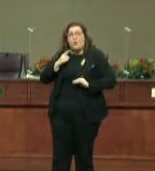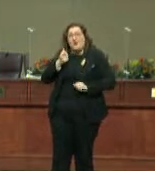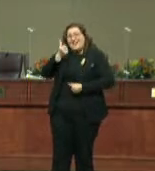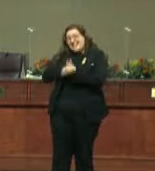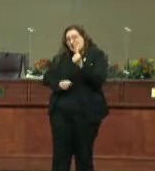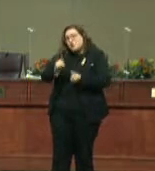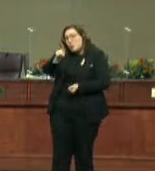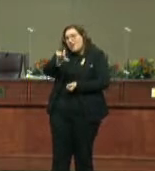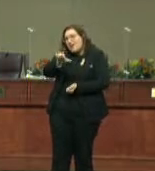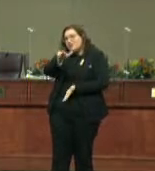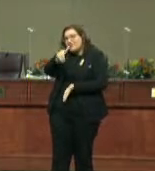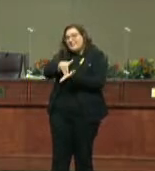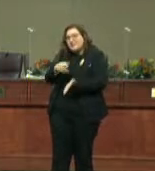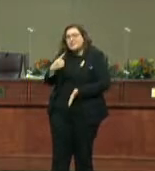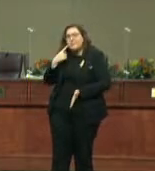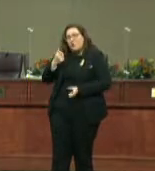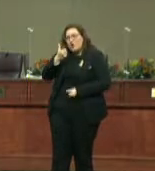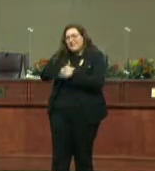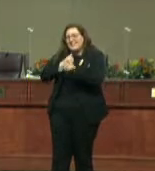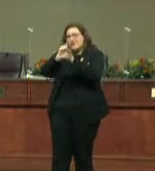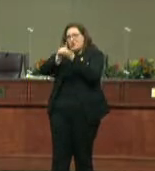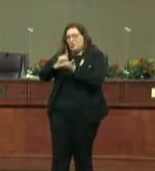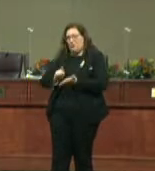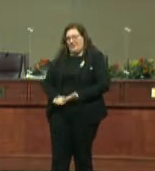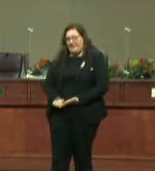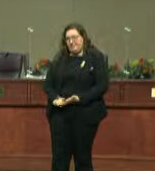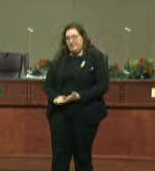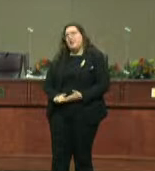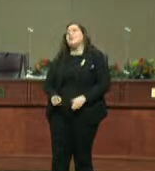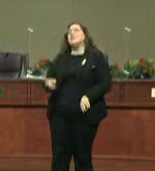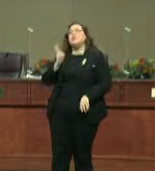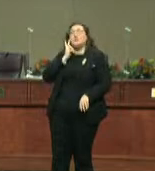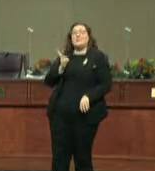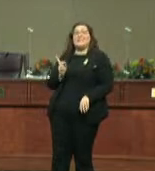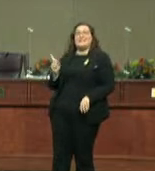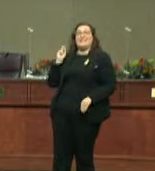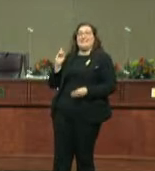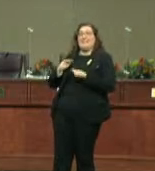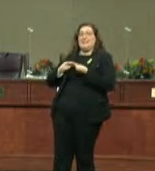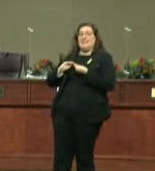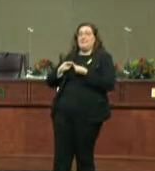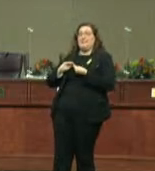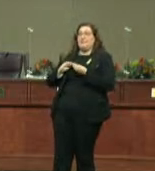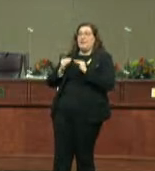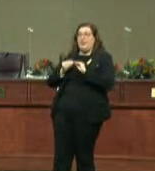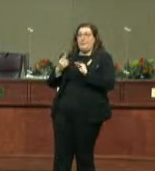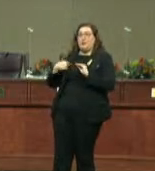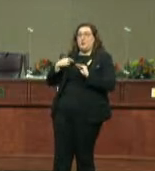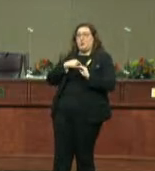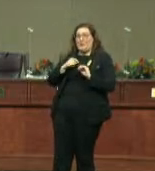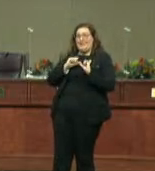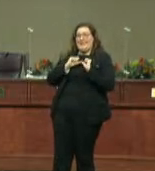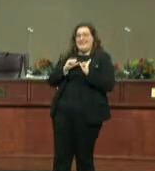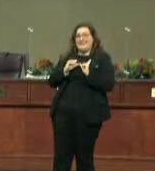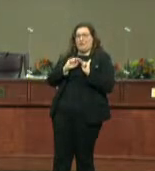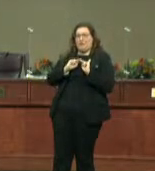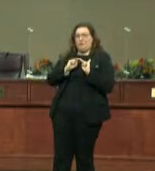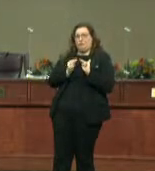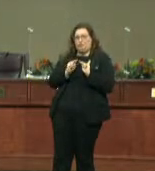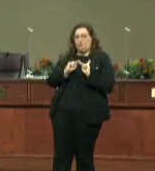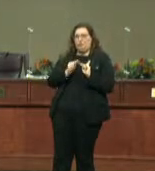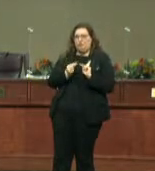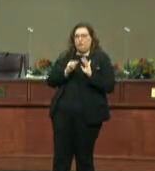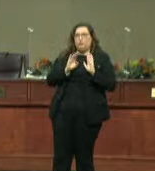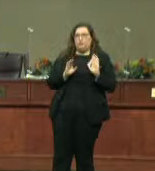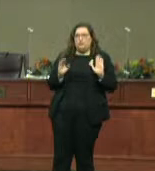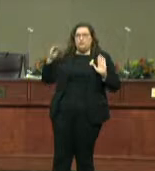weeks, these are the rates, and you can see from here how we continue to decrease over week